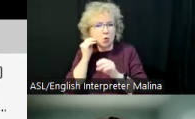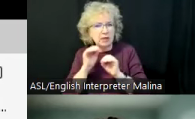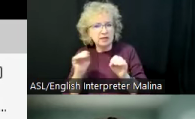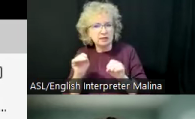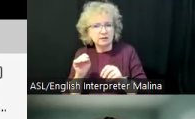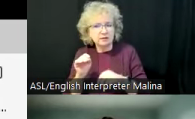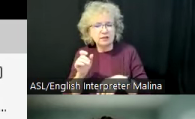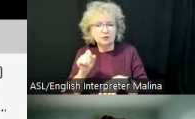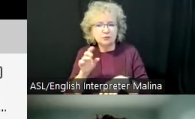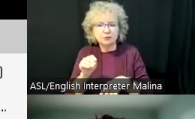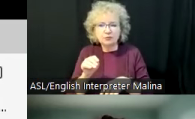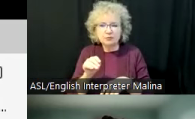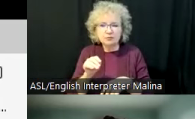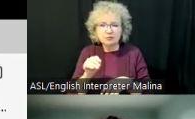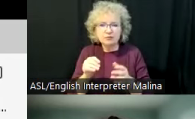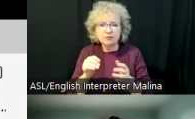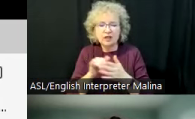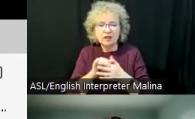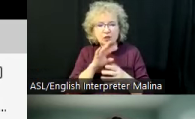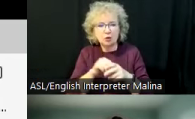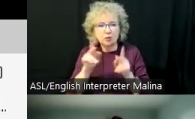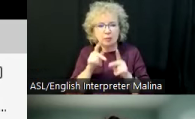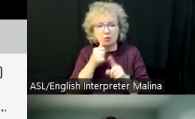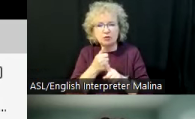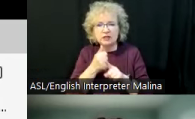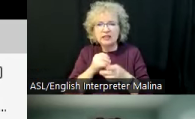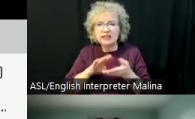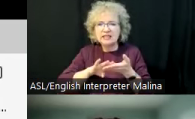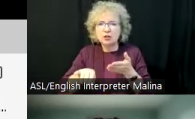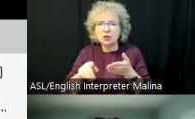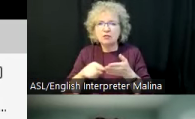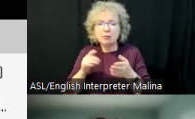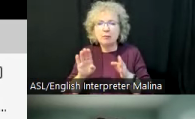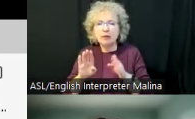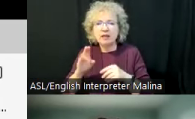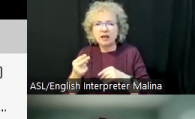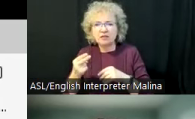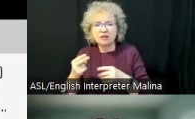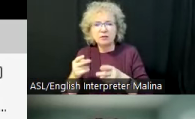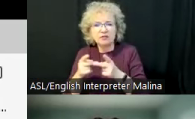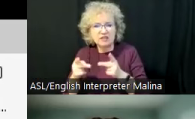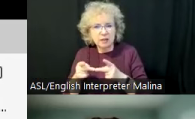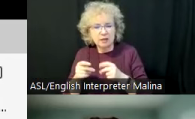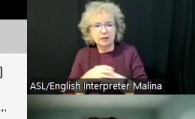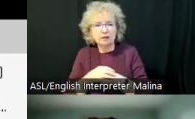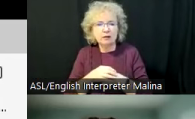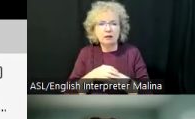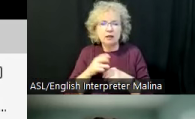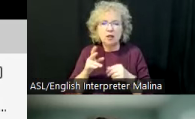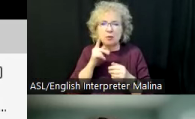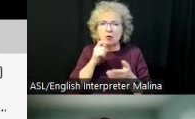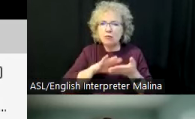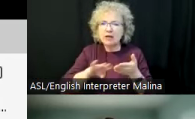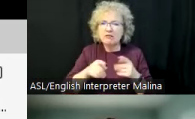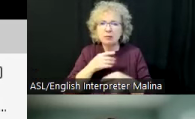So this includes people who are being discharged from a behavioral health facility, people who are being released from